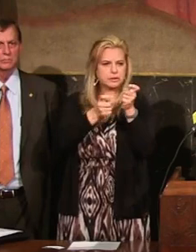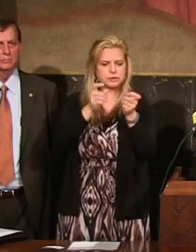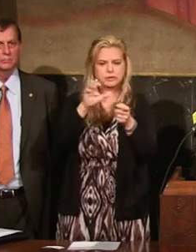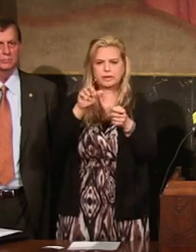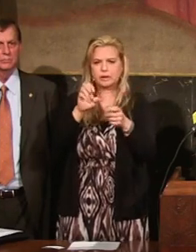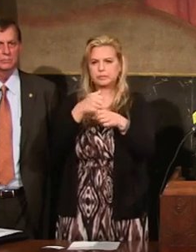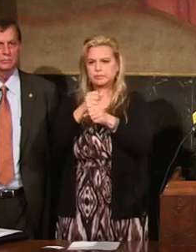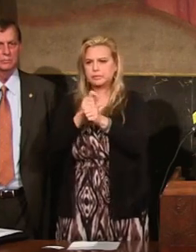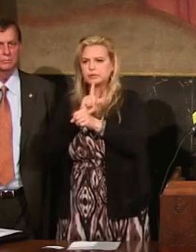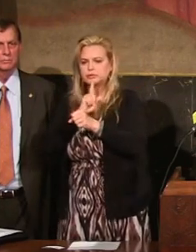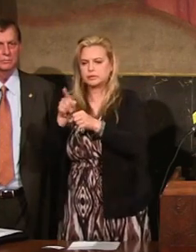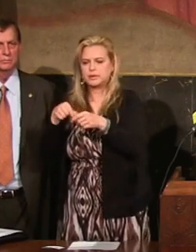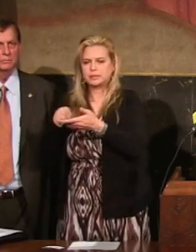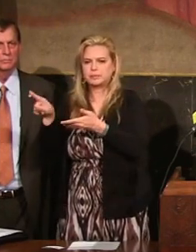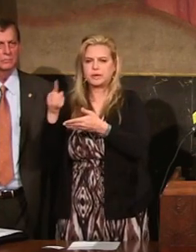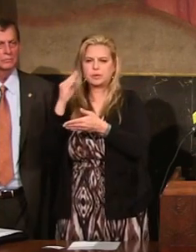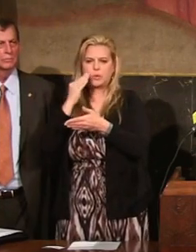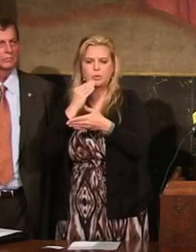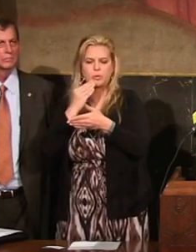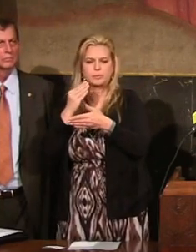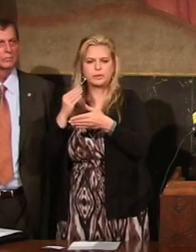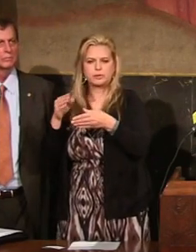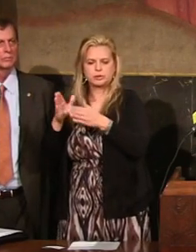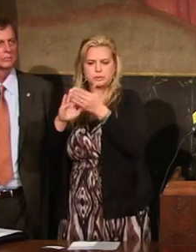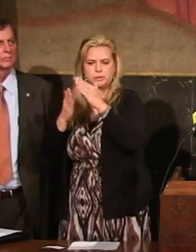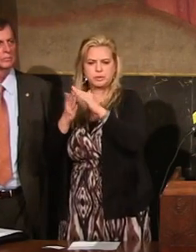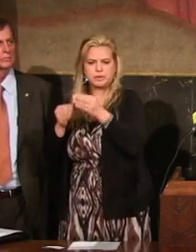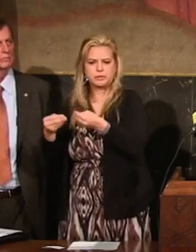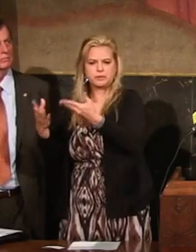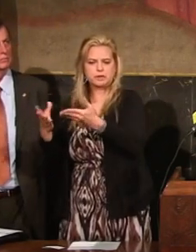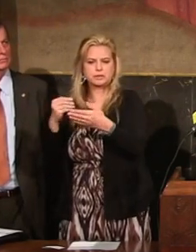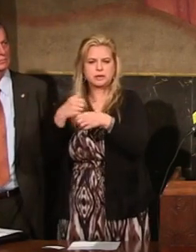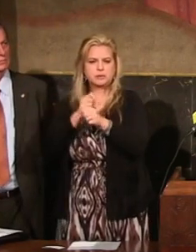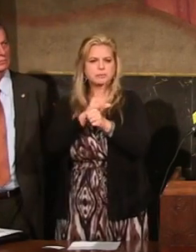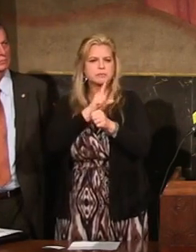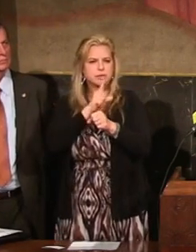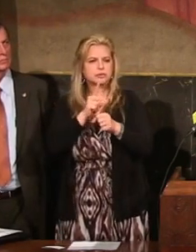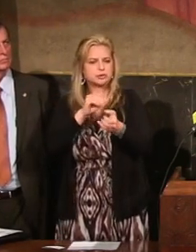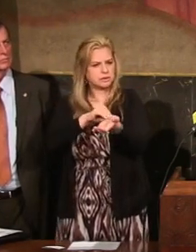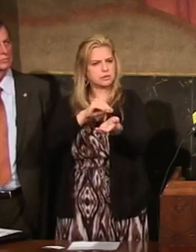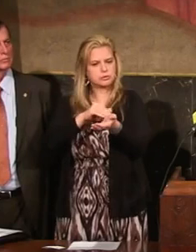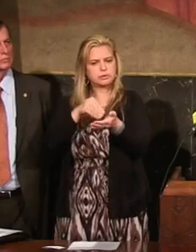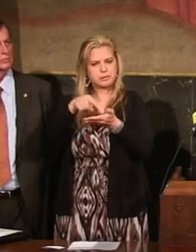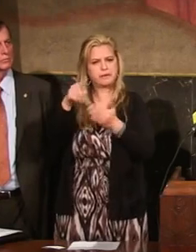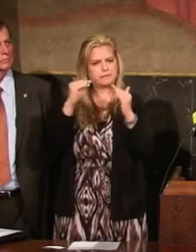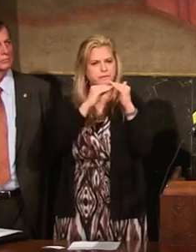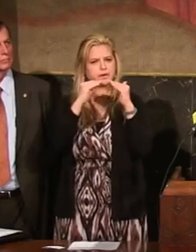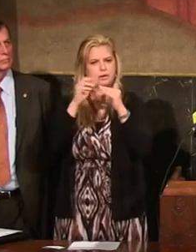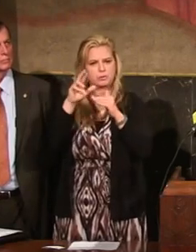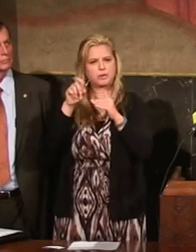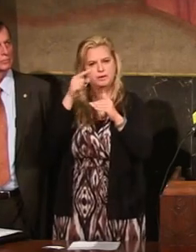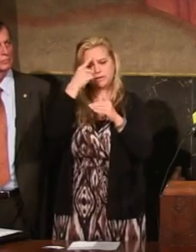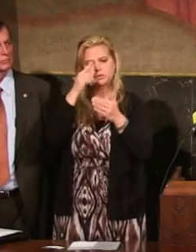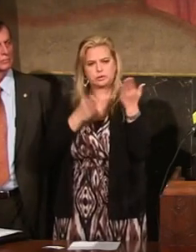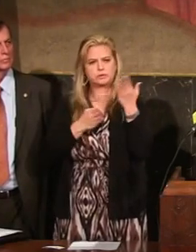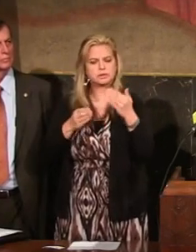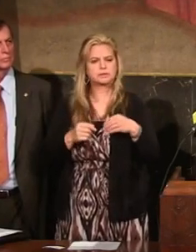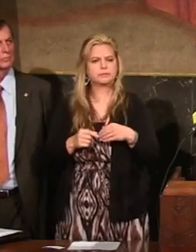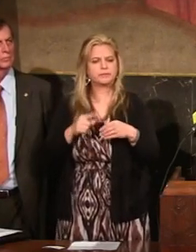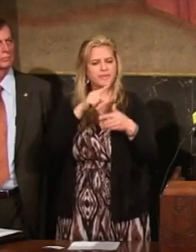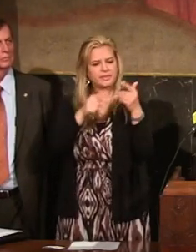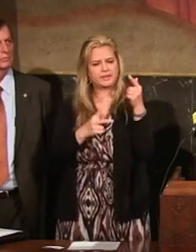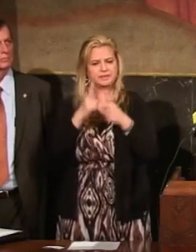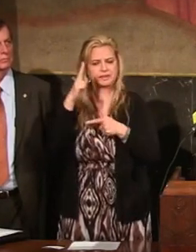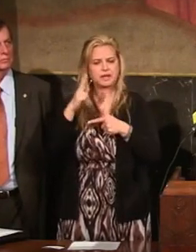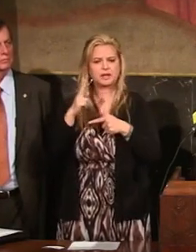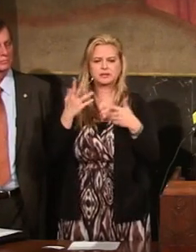home and community-based providers, and ensuring that physicians were paid fair rates for services. These cuts are